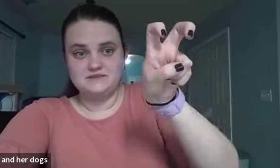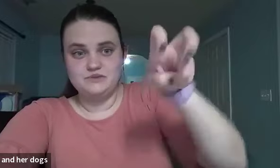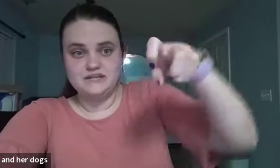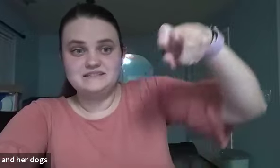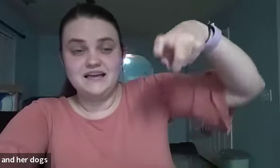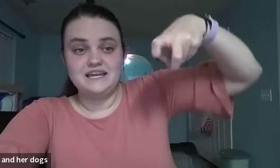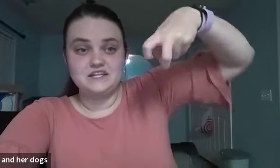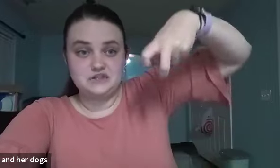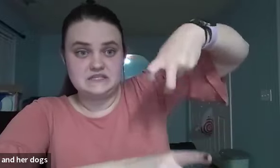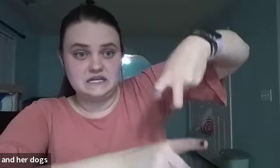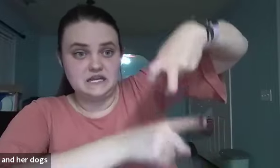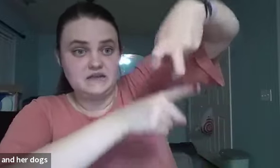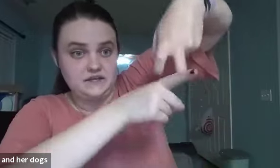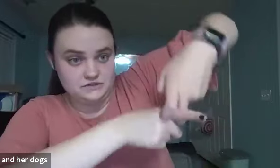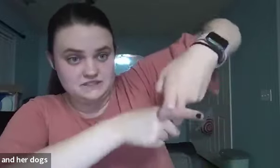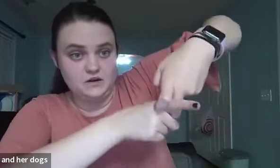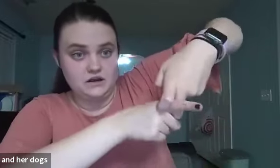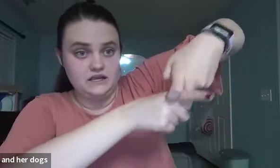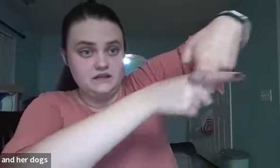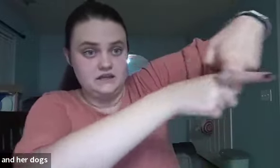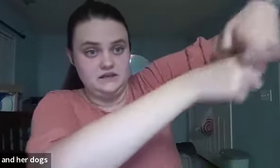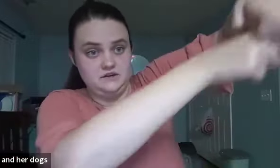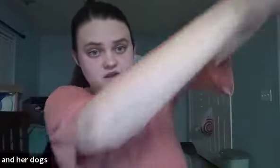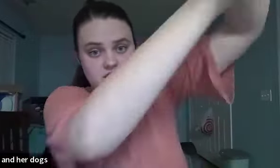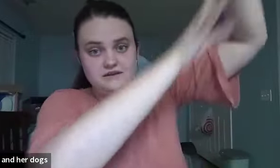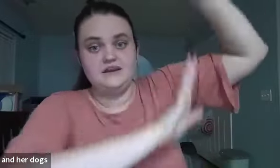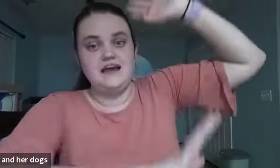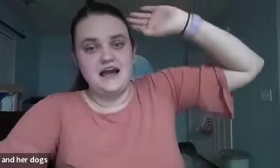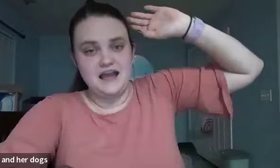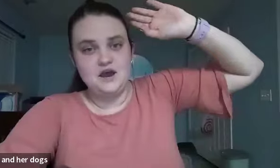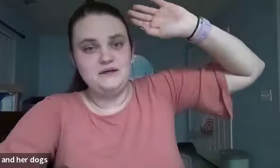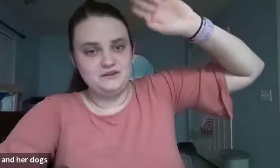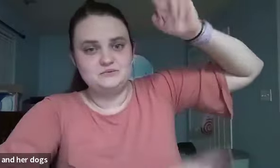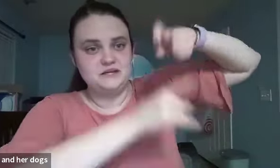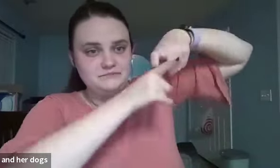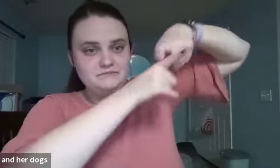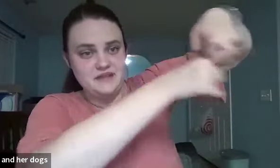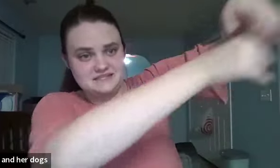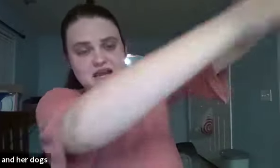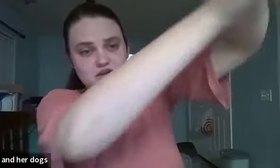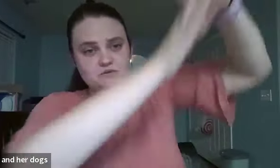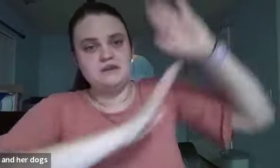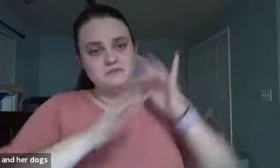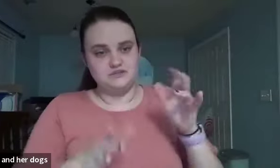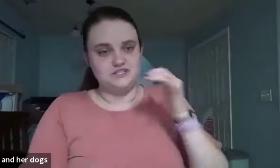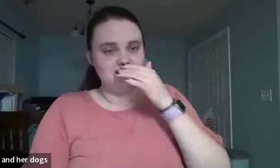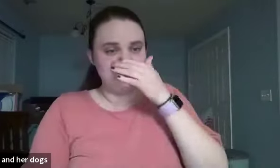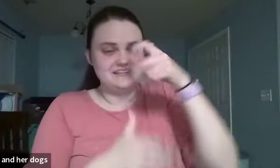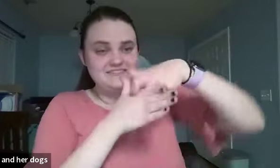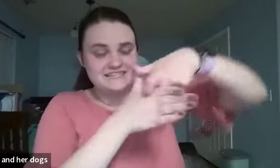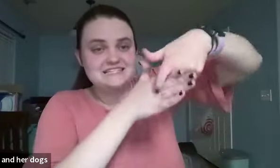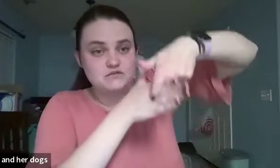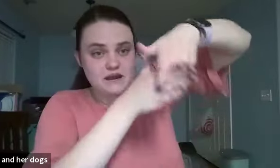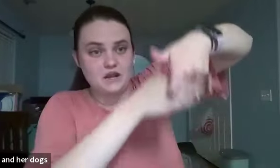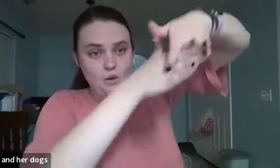this bent like the sitting, and like you sit on it, and then you're flying. I know it looks weird, but that's like how you make the motion. Cause like this is like riding a